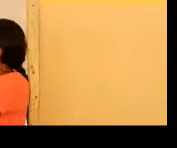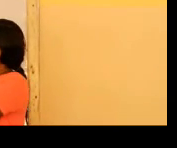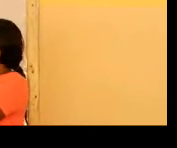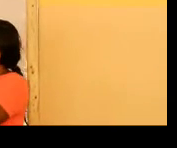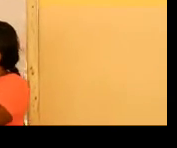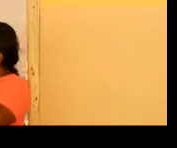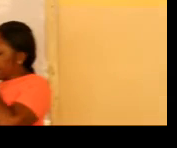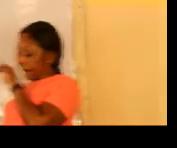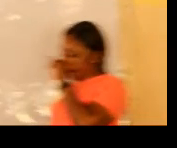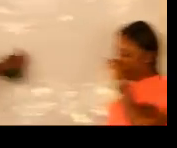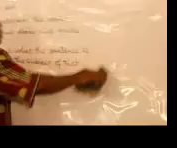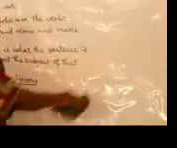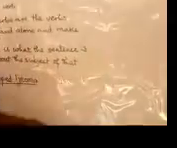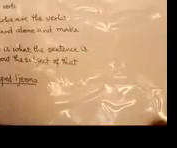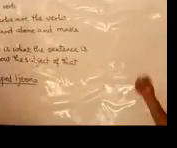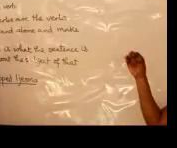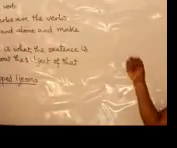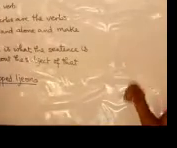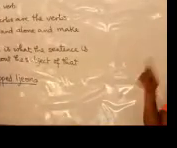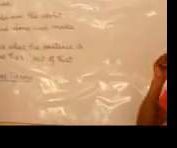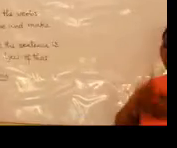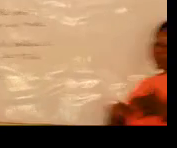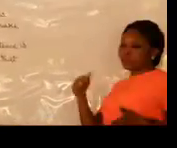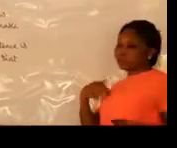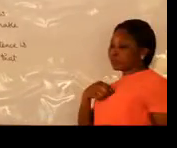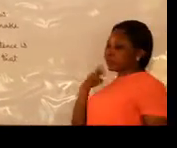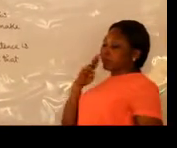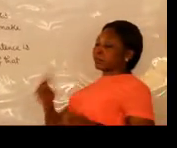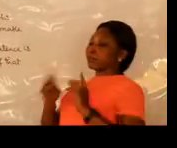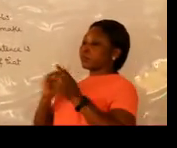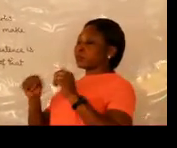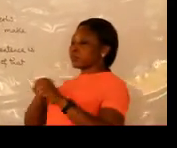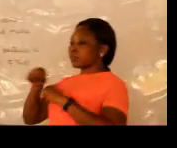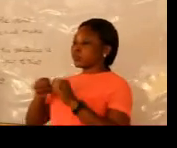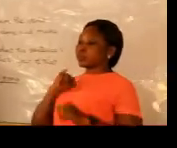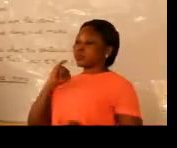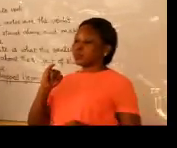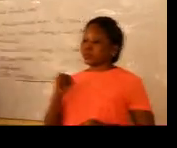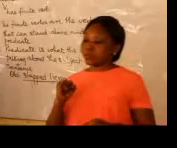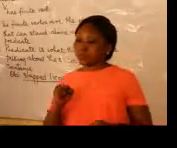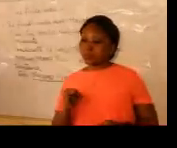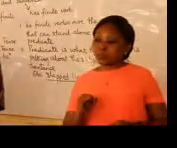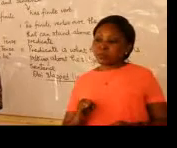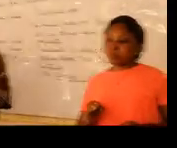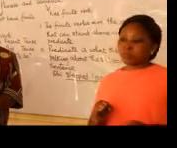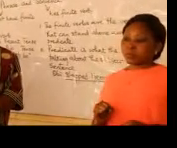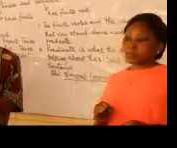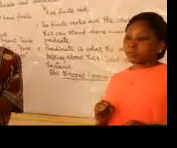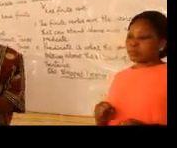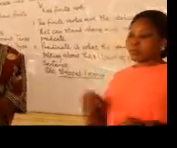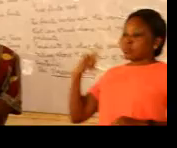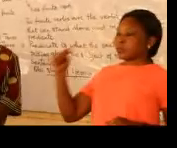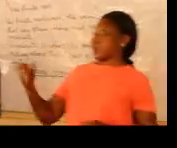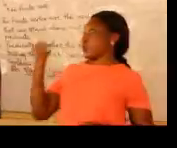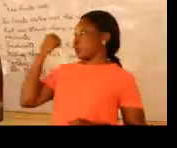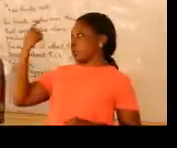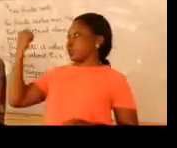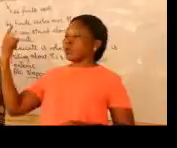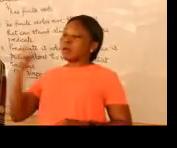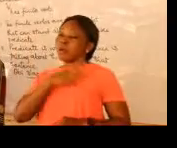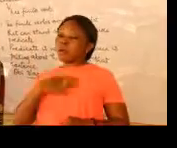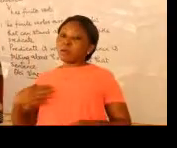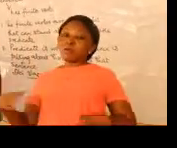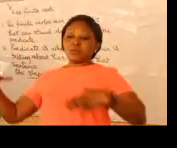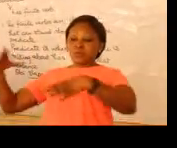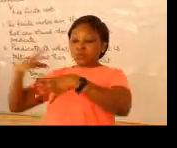Okay? So what we are talking about is the comprehension and